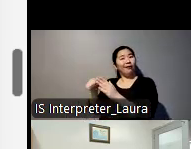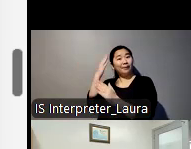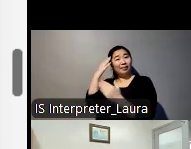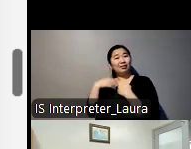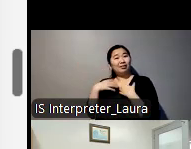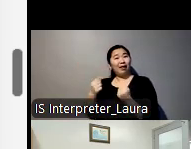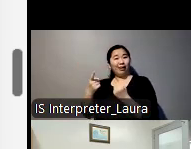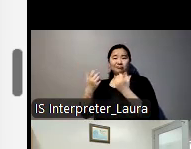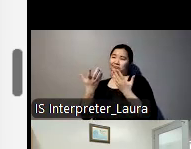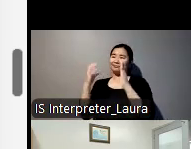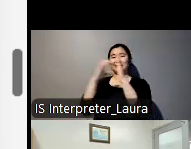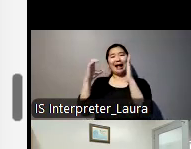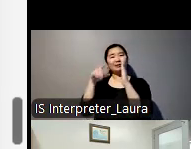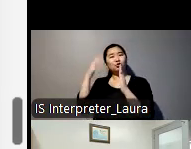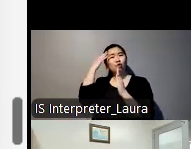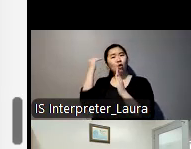law.